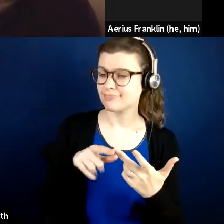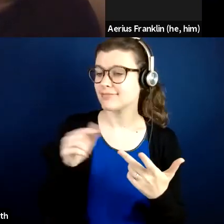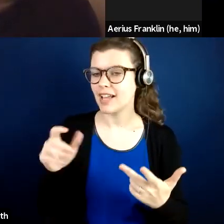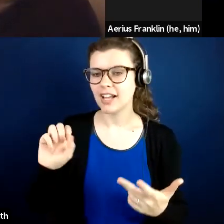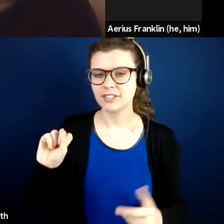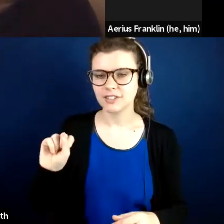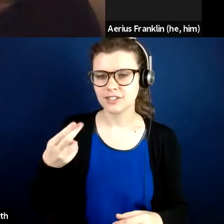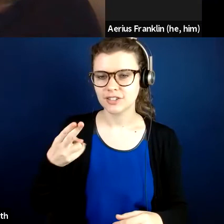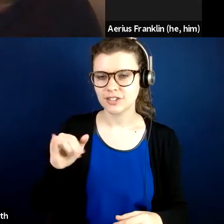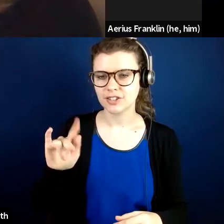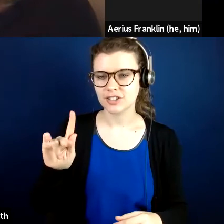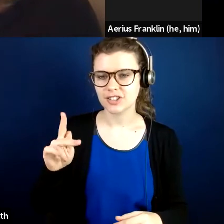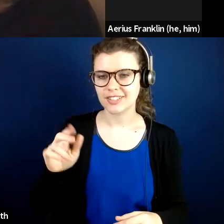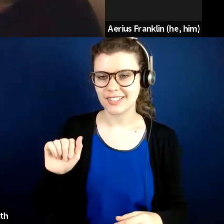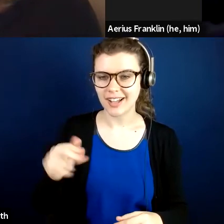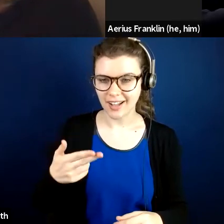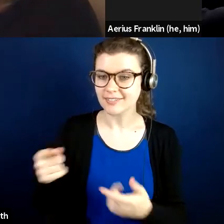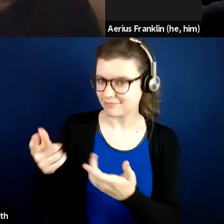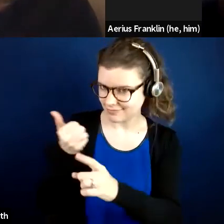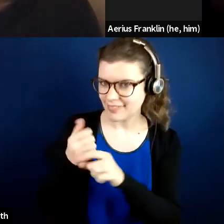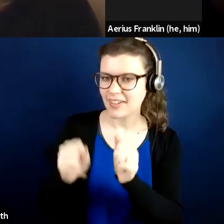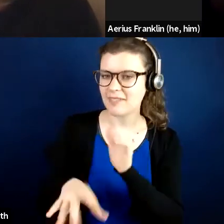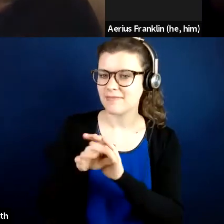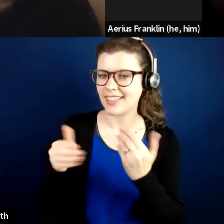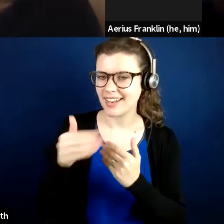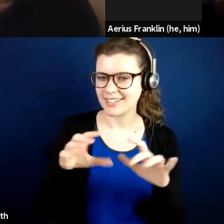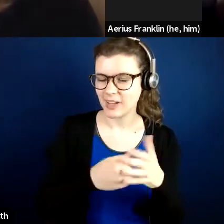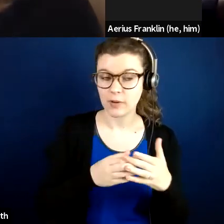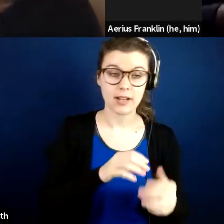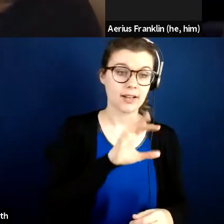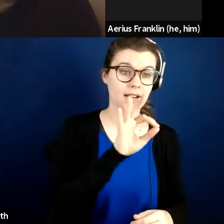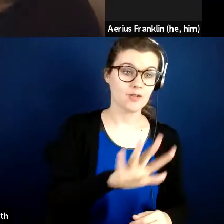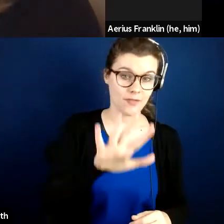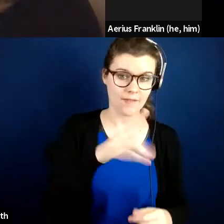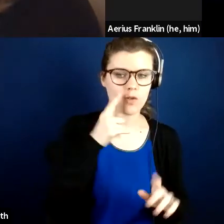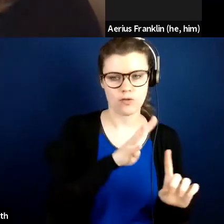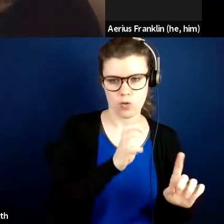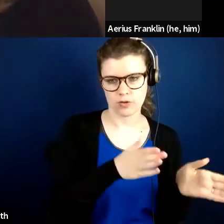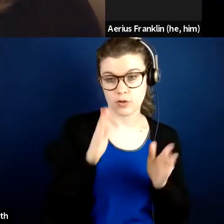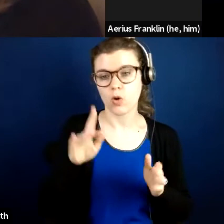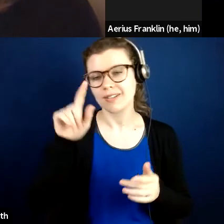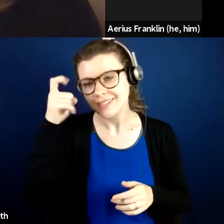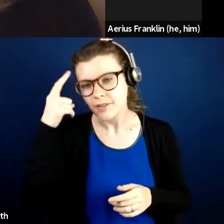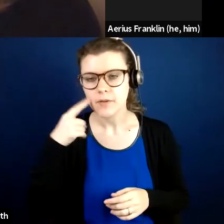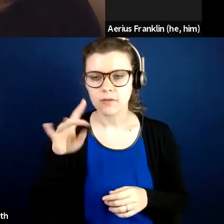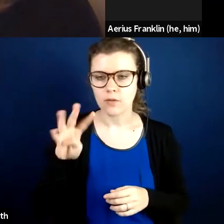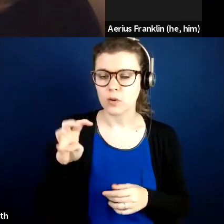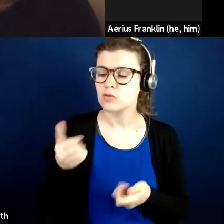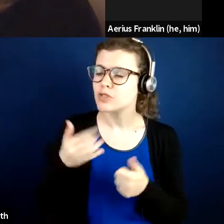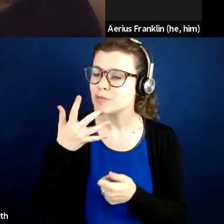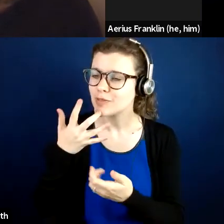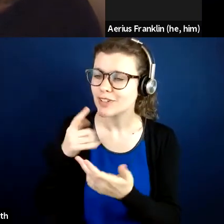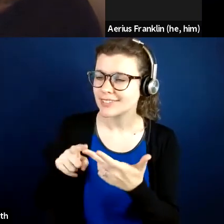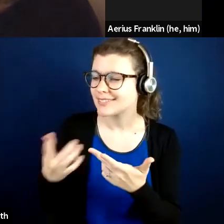categories left. It's working 9 to 5 for 400 or government for 400, Shika.